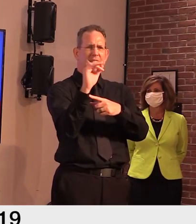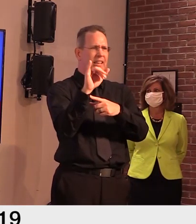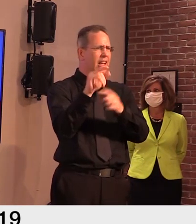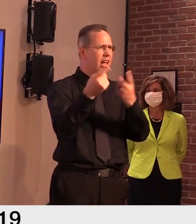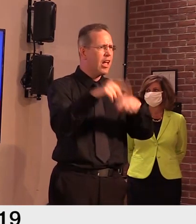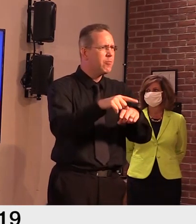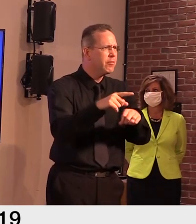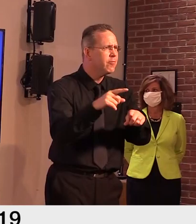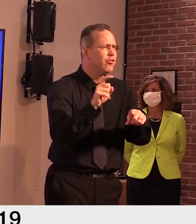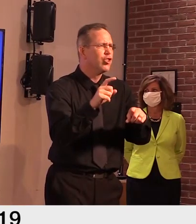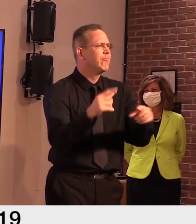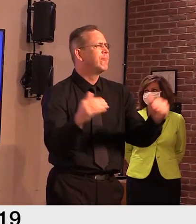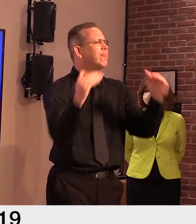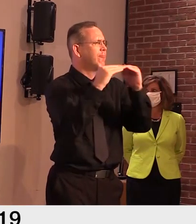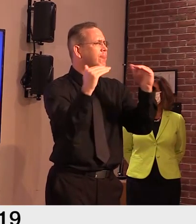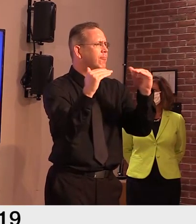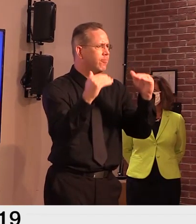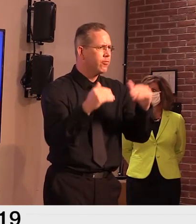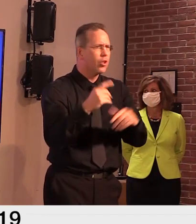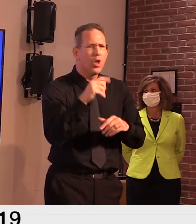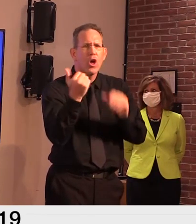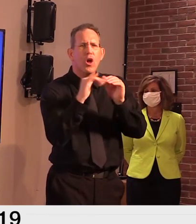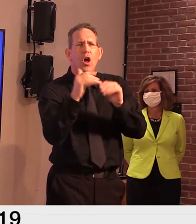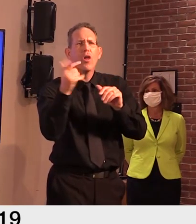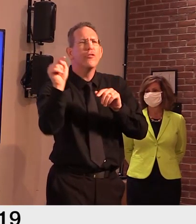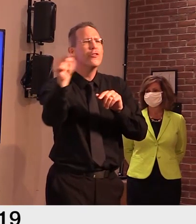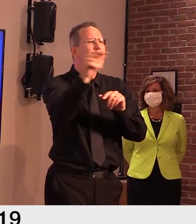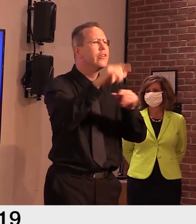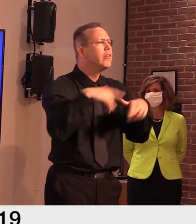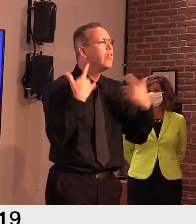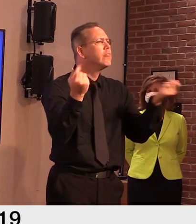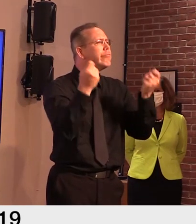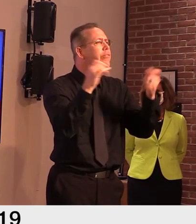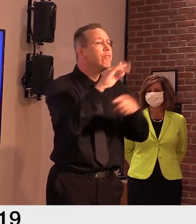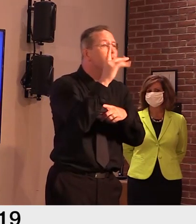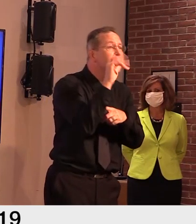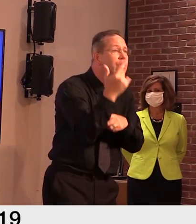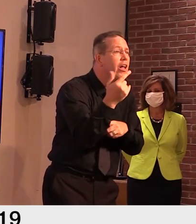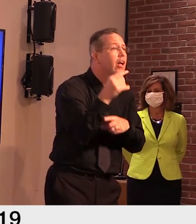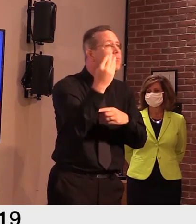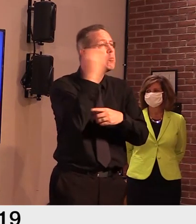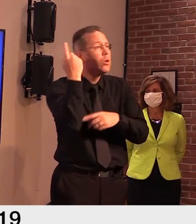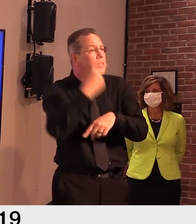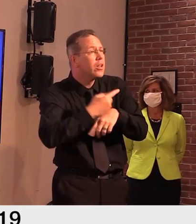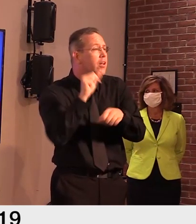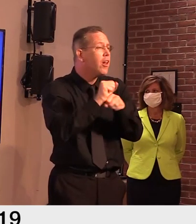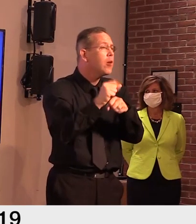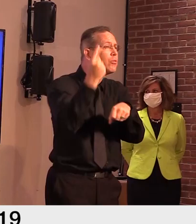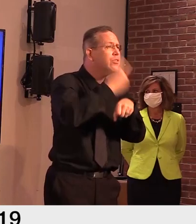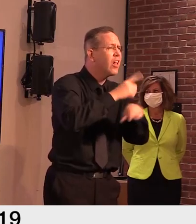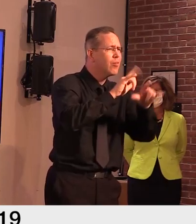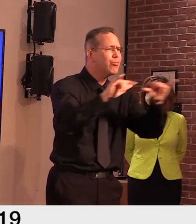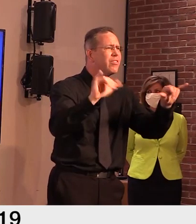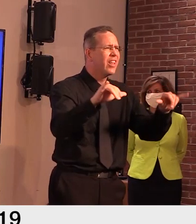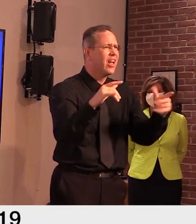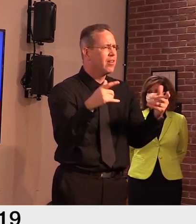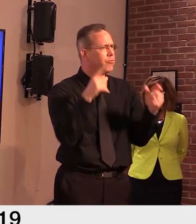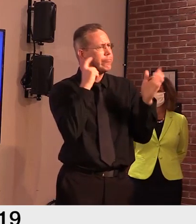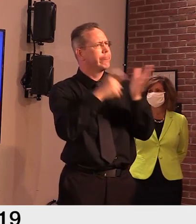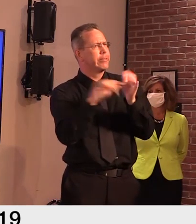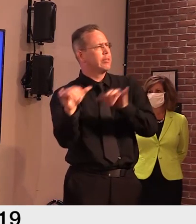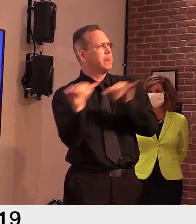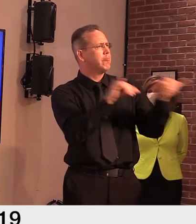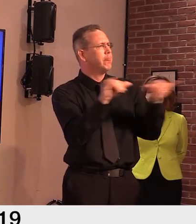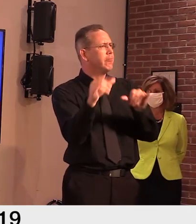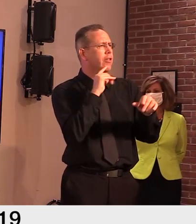from slavery, but also on our progress as a nation, it's easy to realize that we should mark it with the same level of